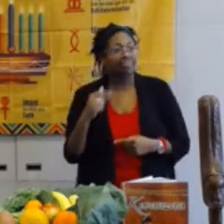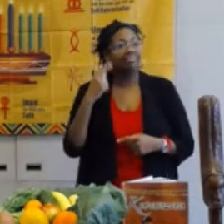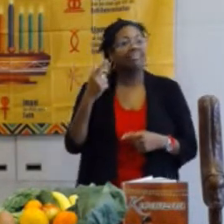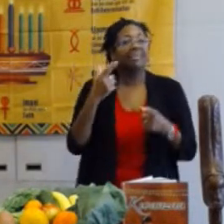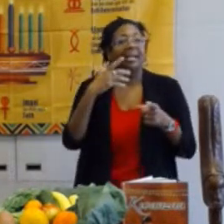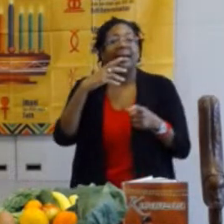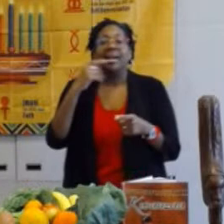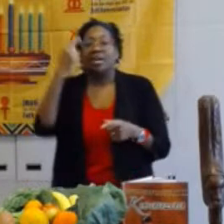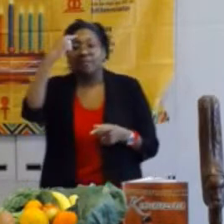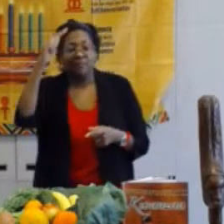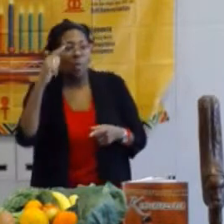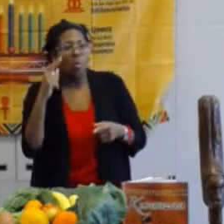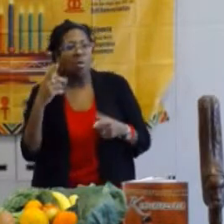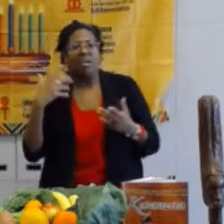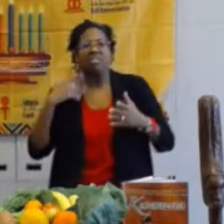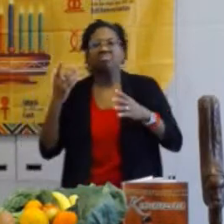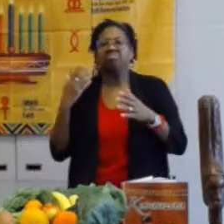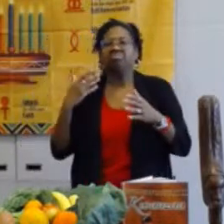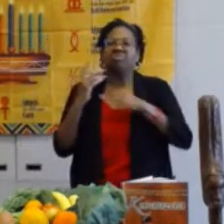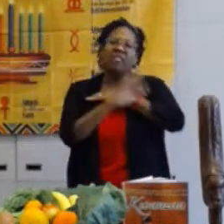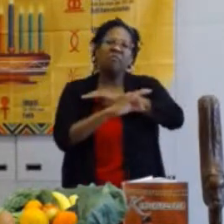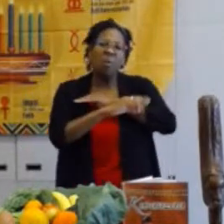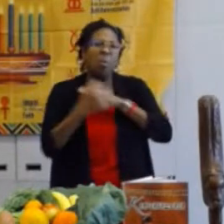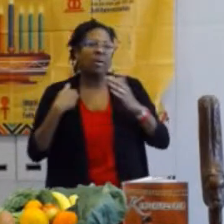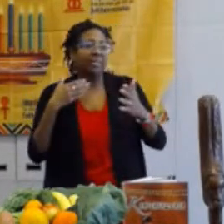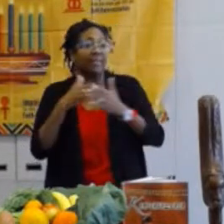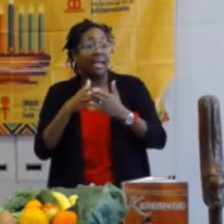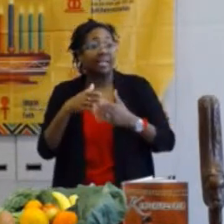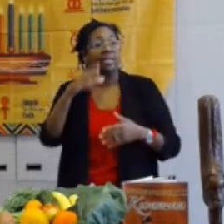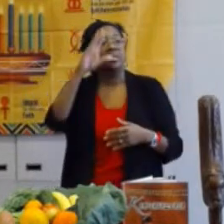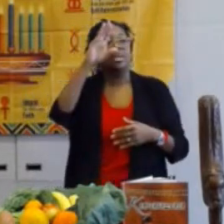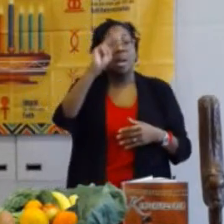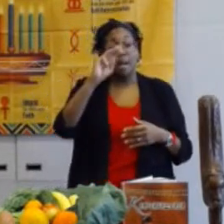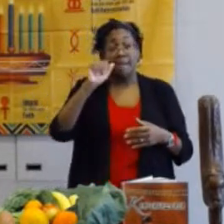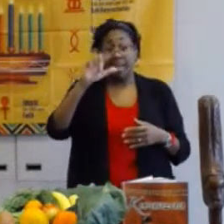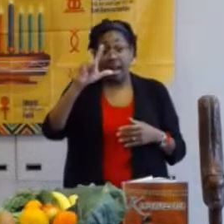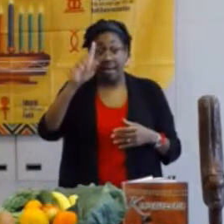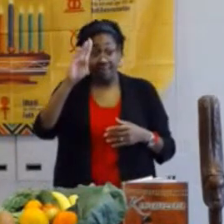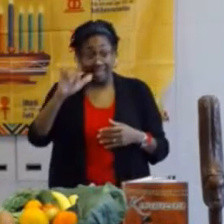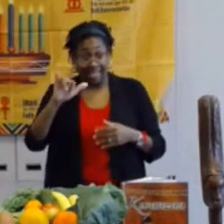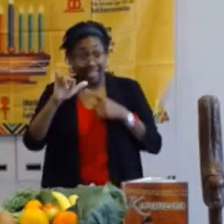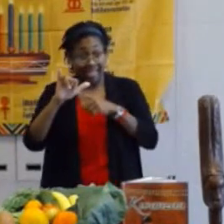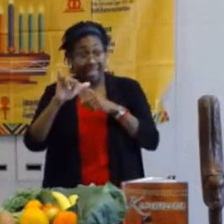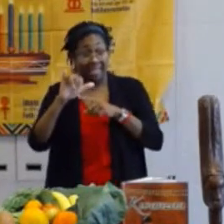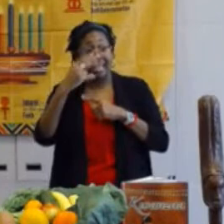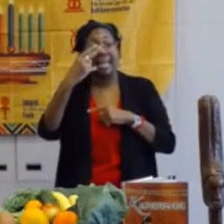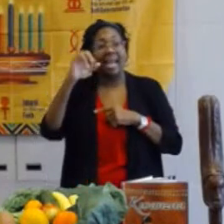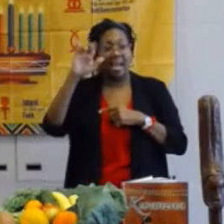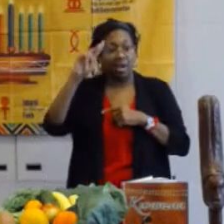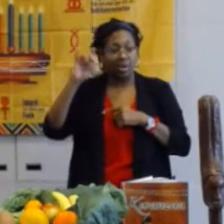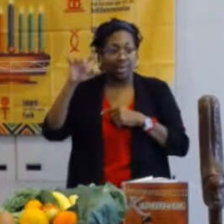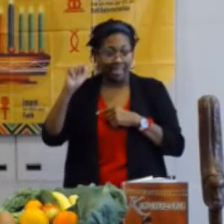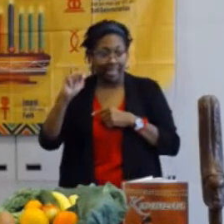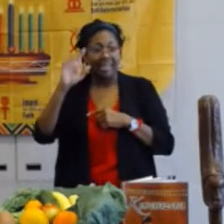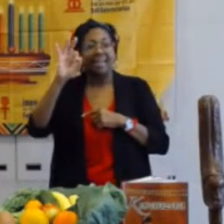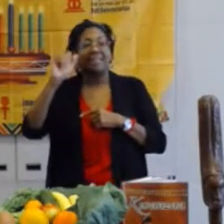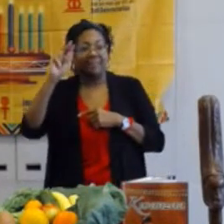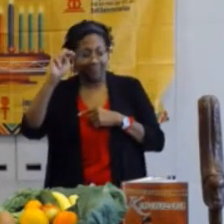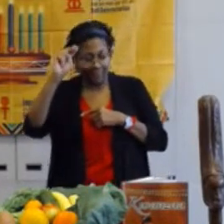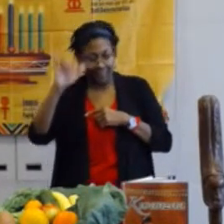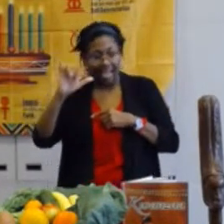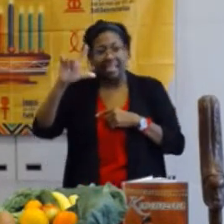from alien invaders. For Garvey, Muhammad, Malcolm, King, Harriet, Fannie Lou,